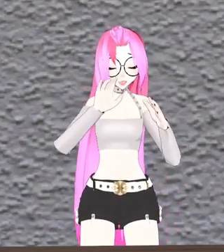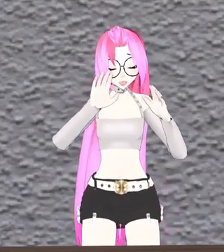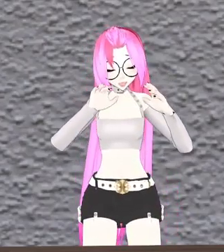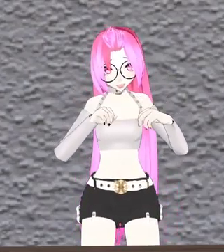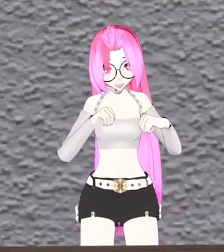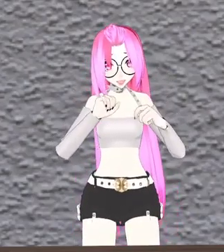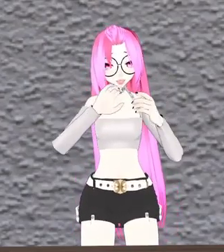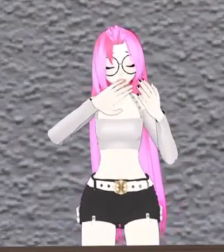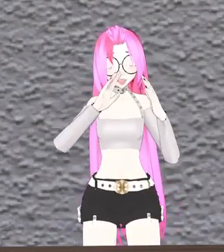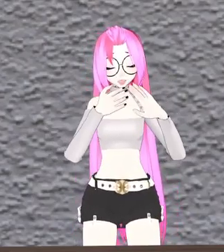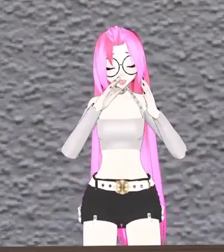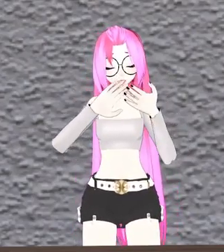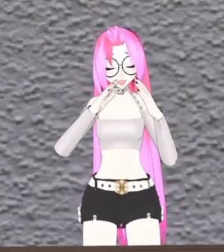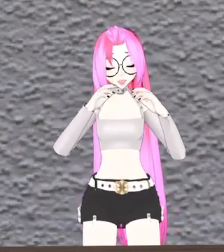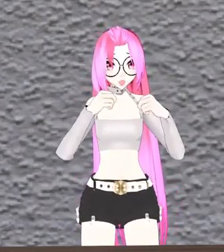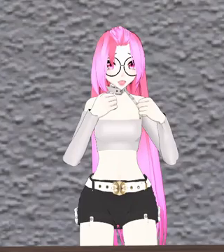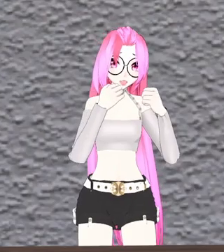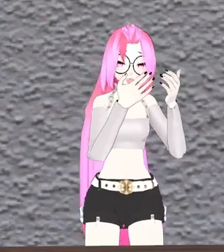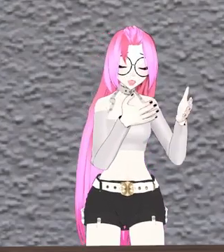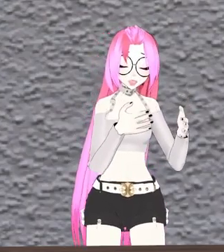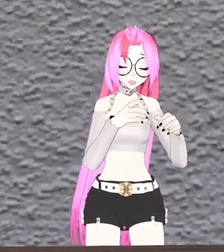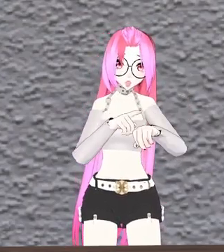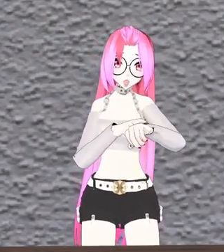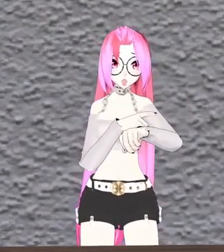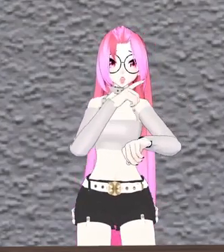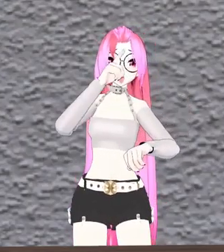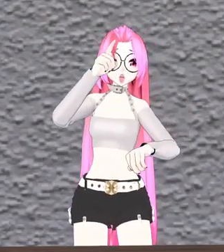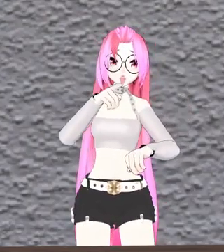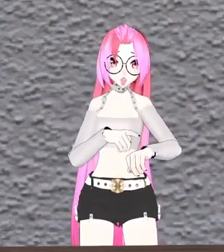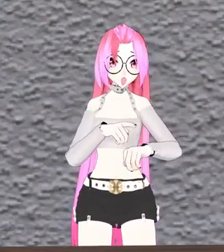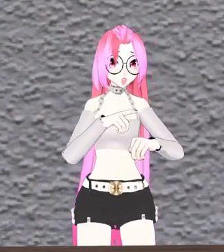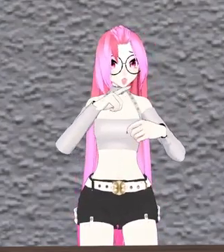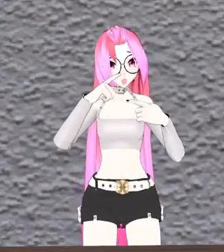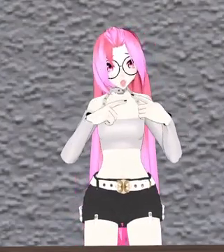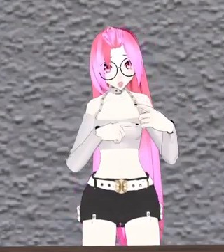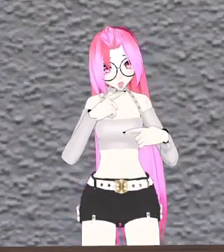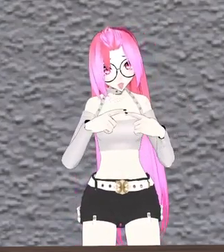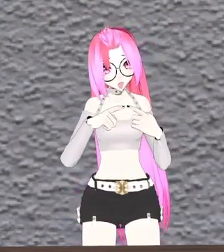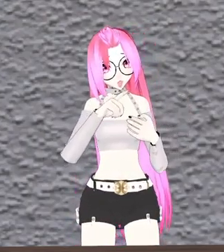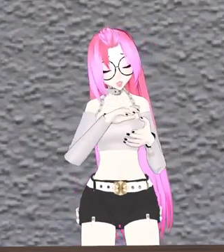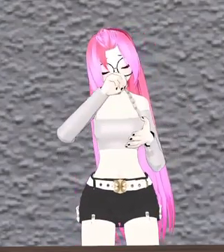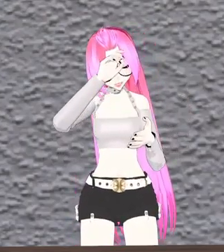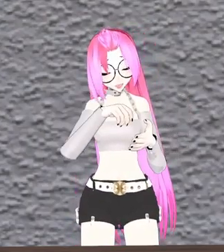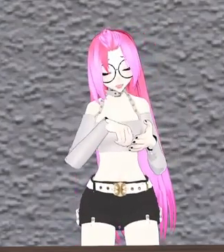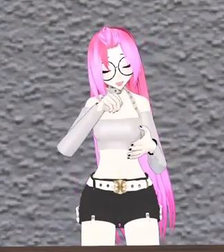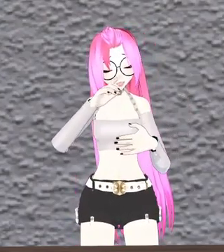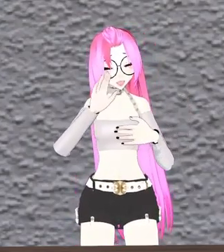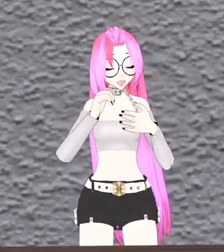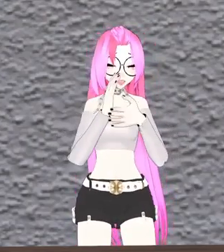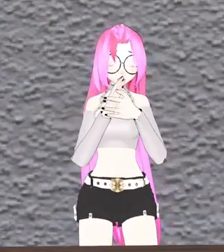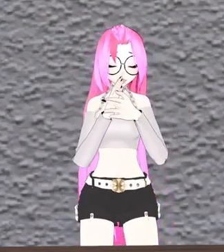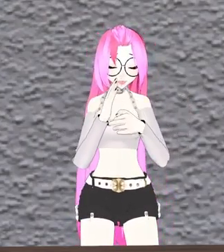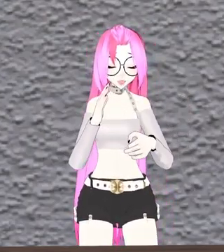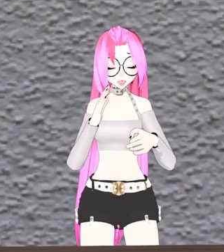been accepted in the community. It's usually only given after a long time of signing and learning and becoming